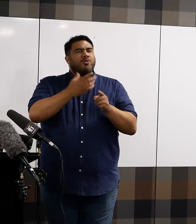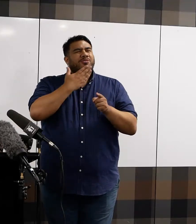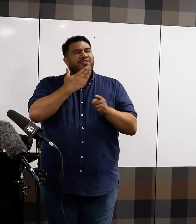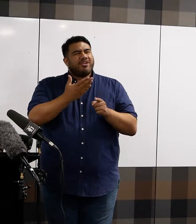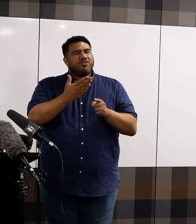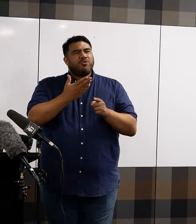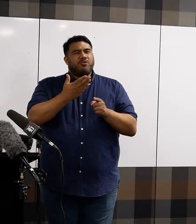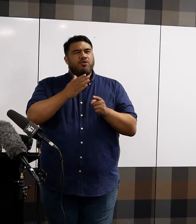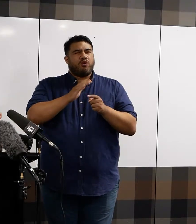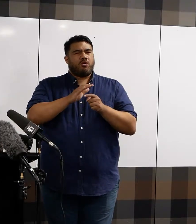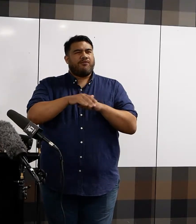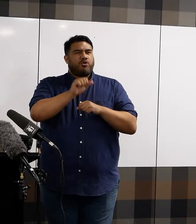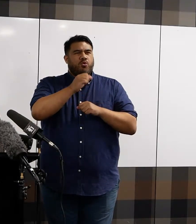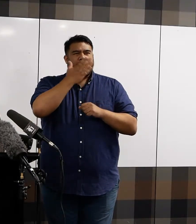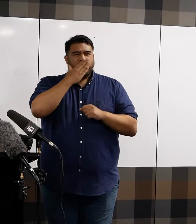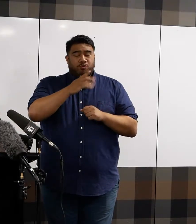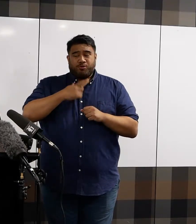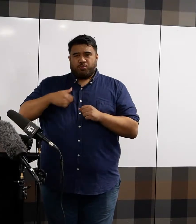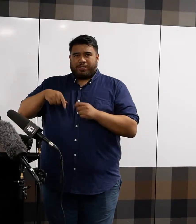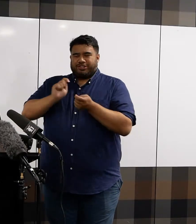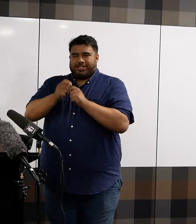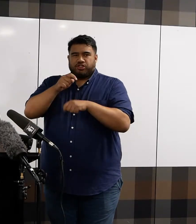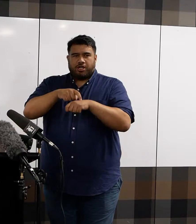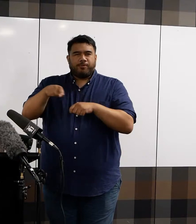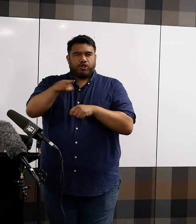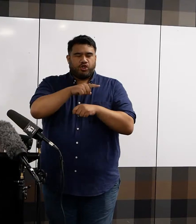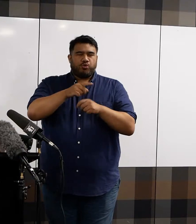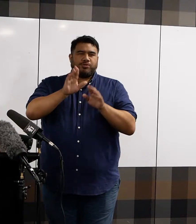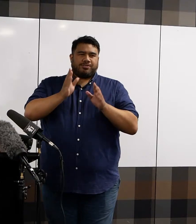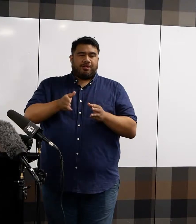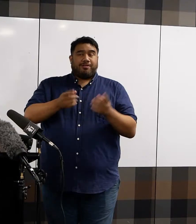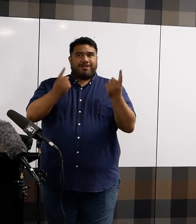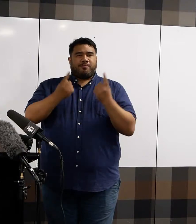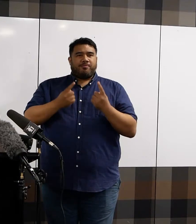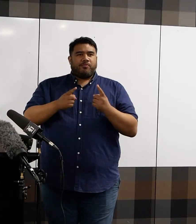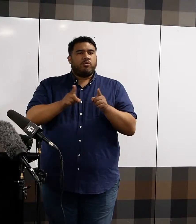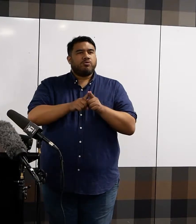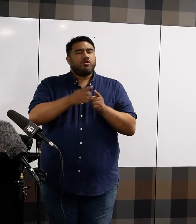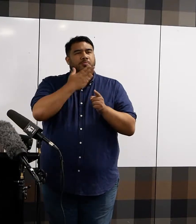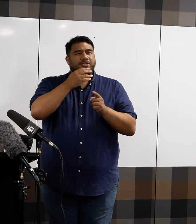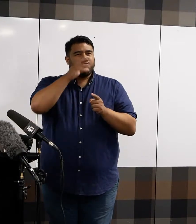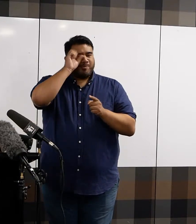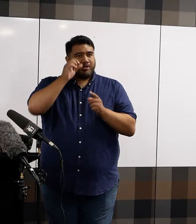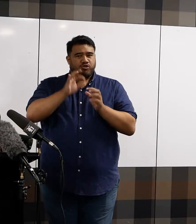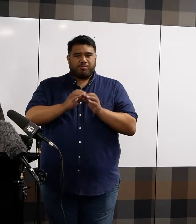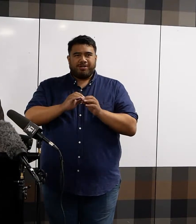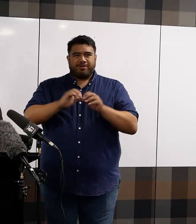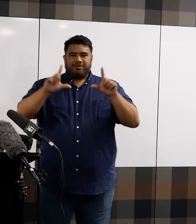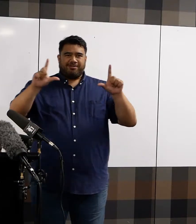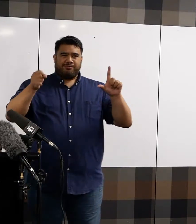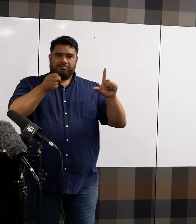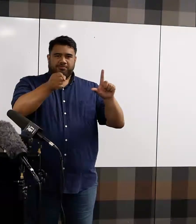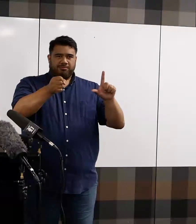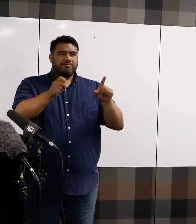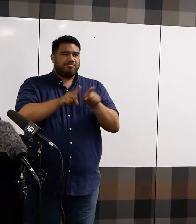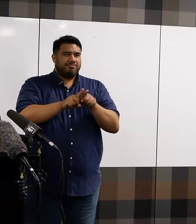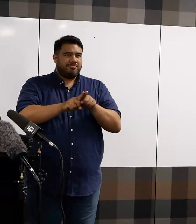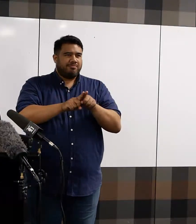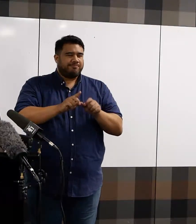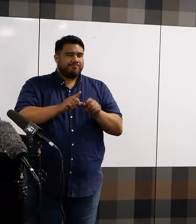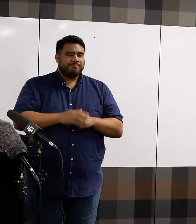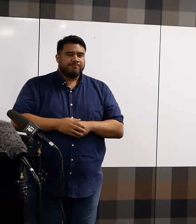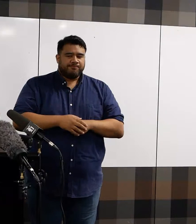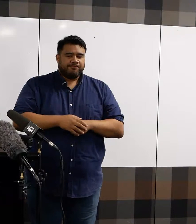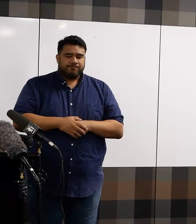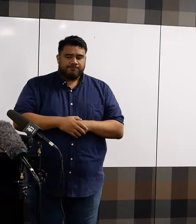timing. Once again, I'd appreciate it if you could include the sign language interpreter in the picture.